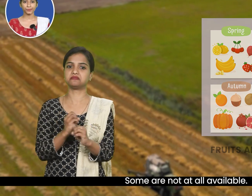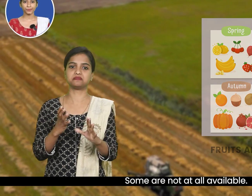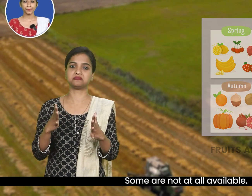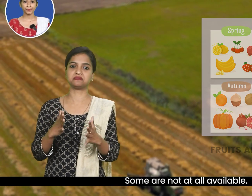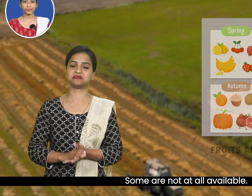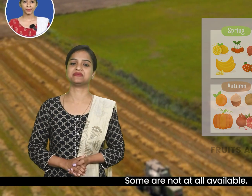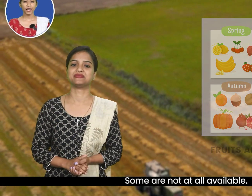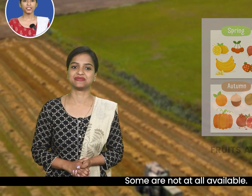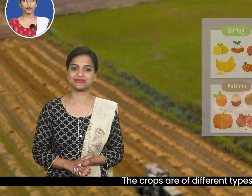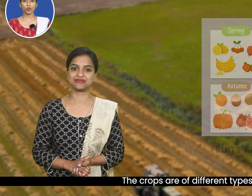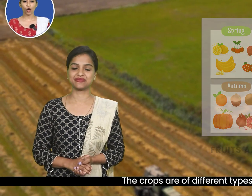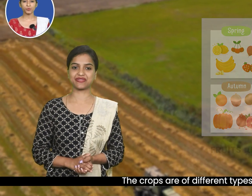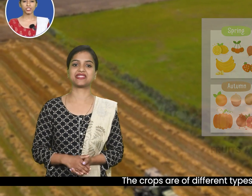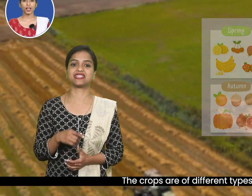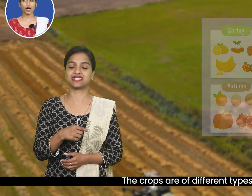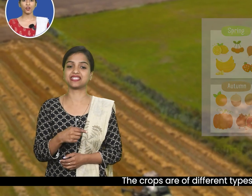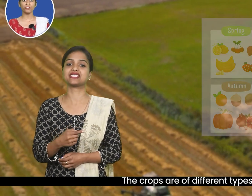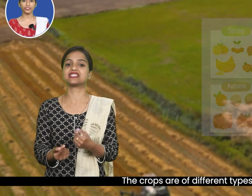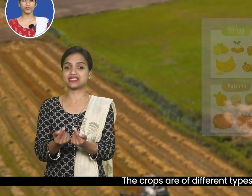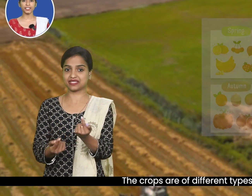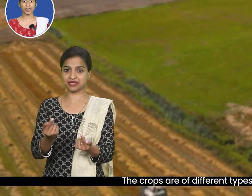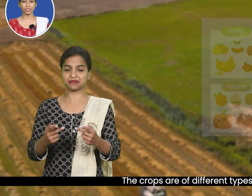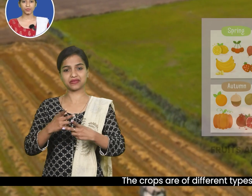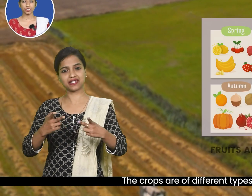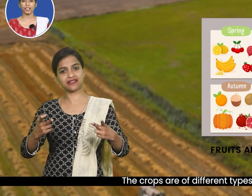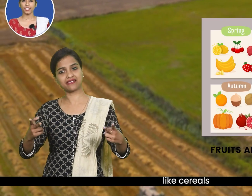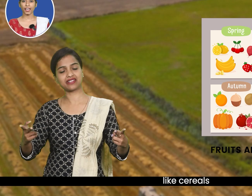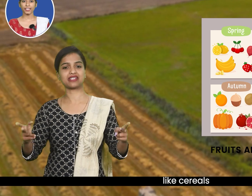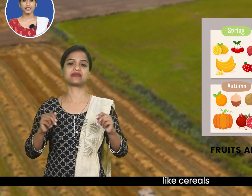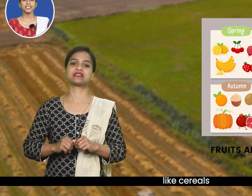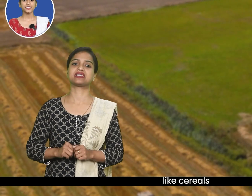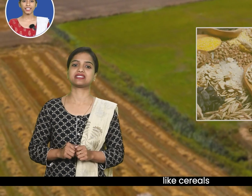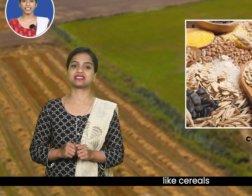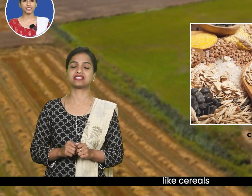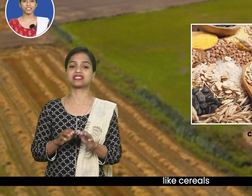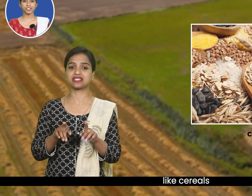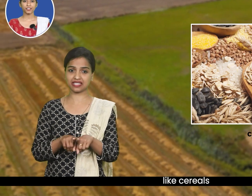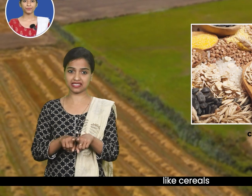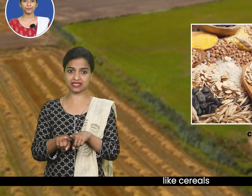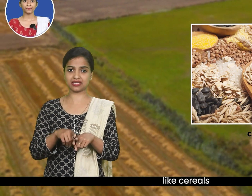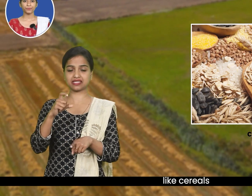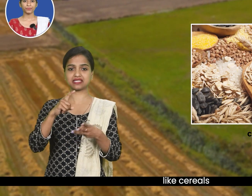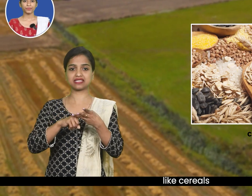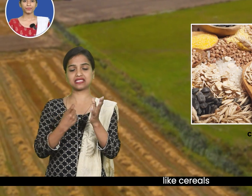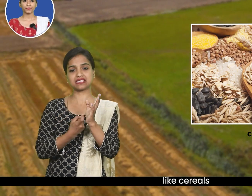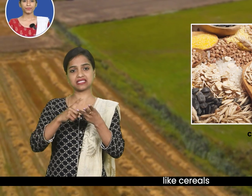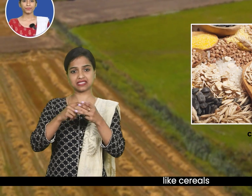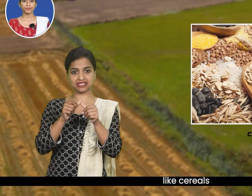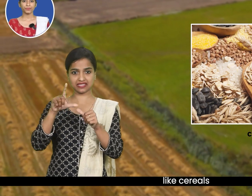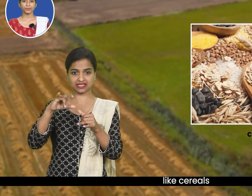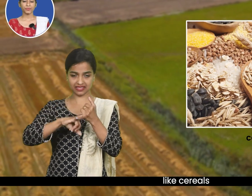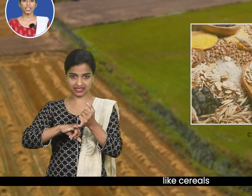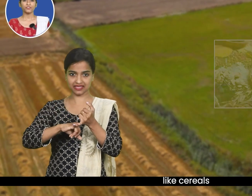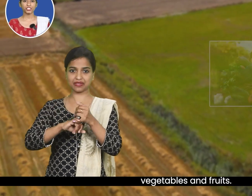available. The crops are of different types like cereals,